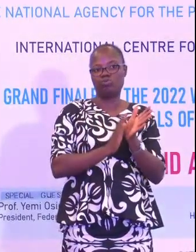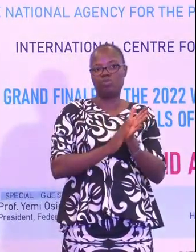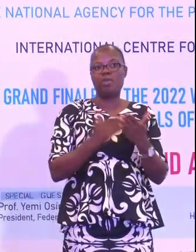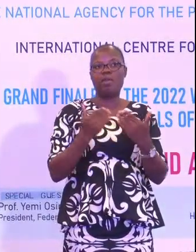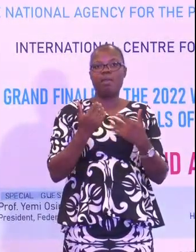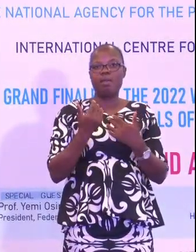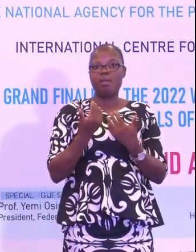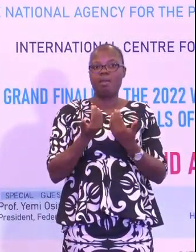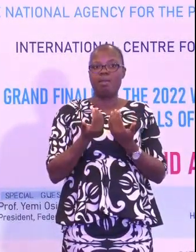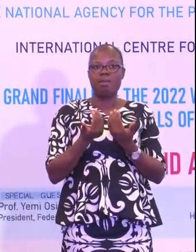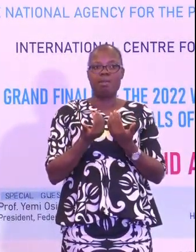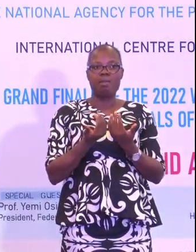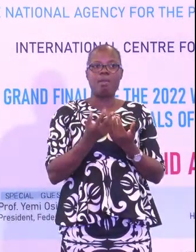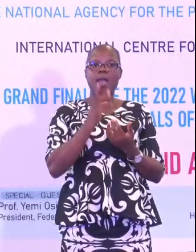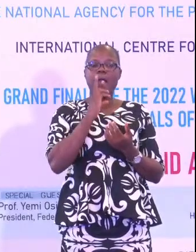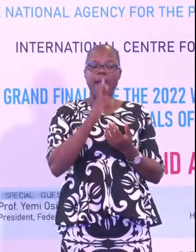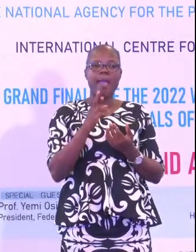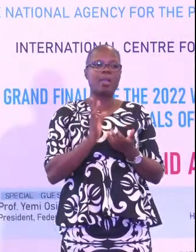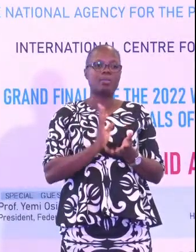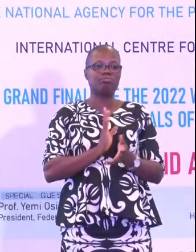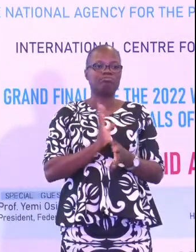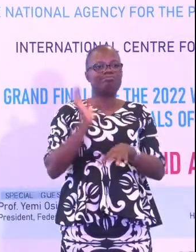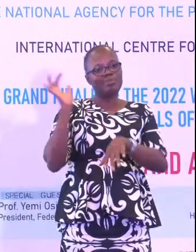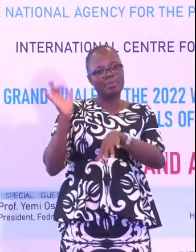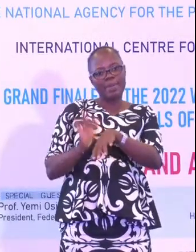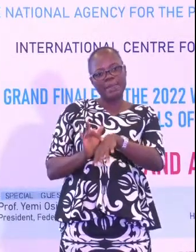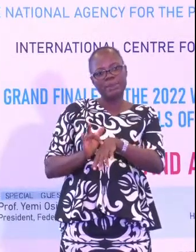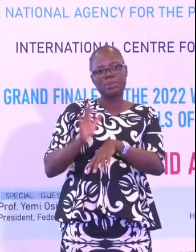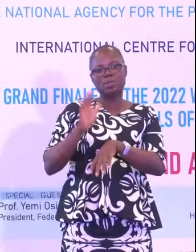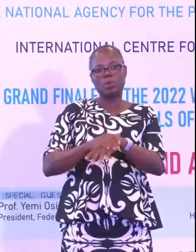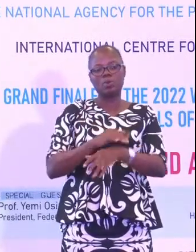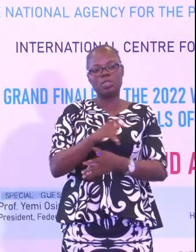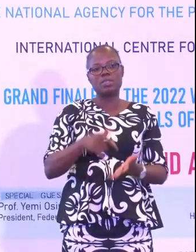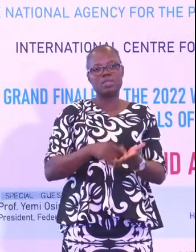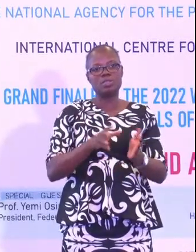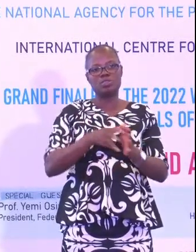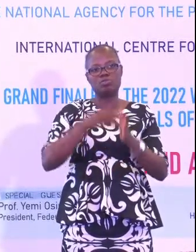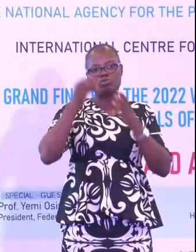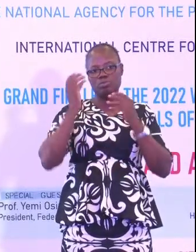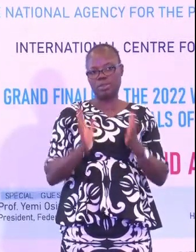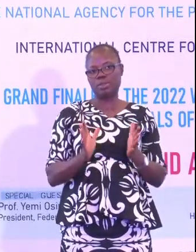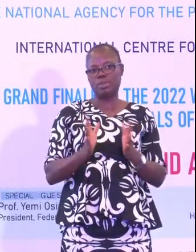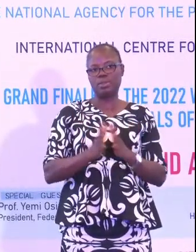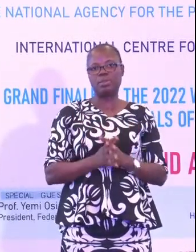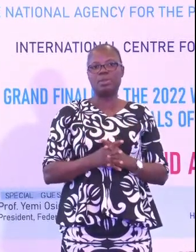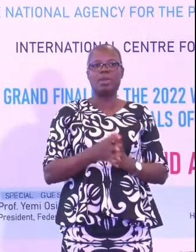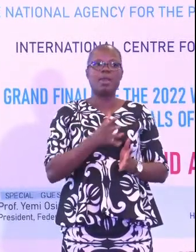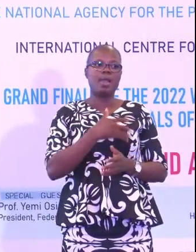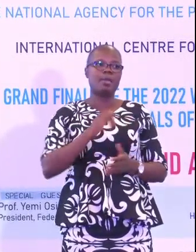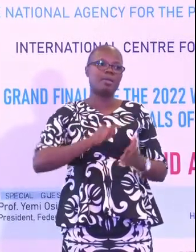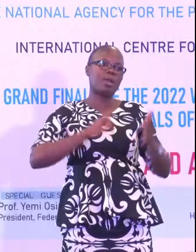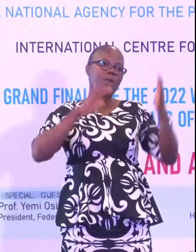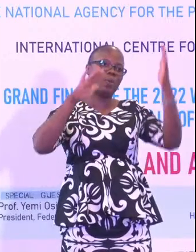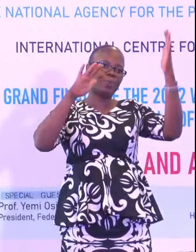are imparting on these students. And I hope